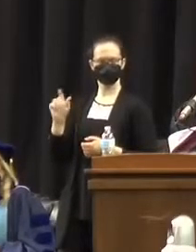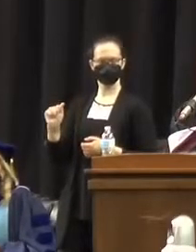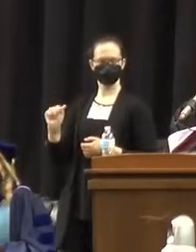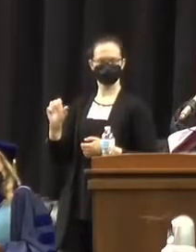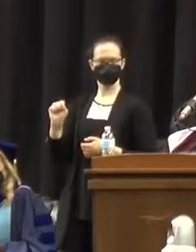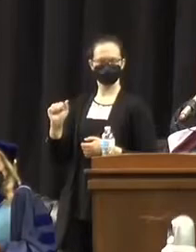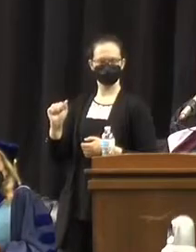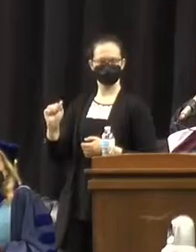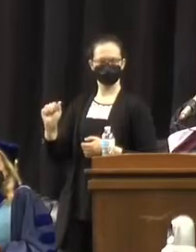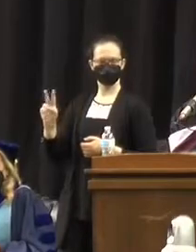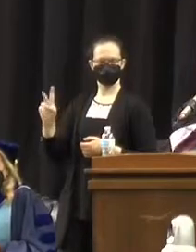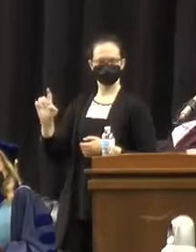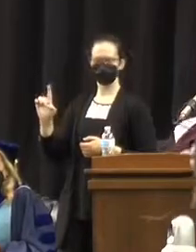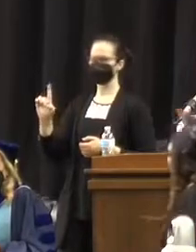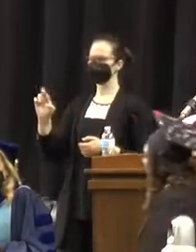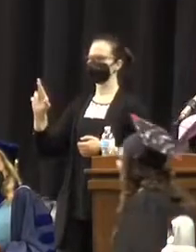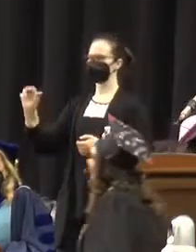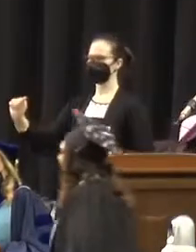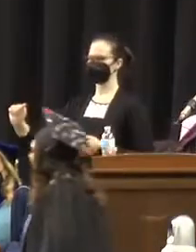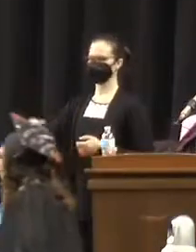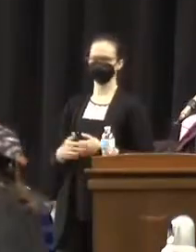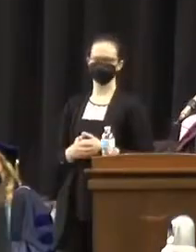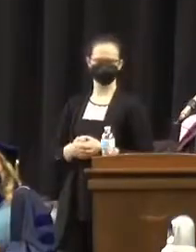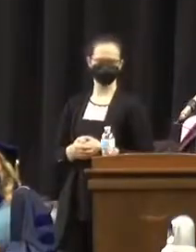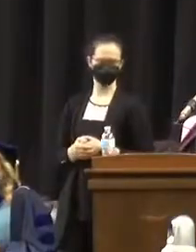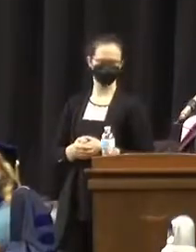Rosalba Saavedra,